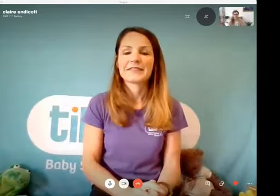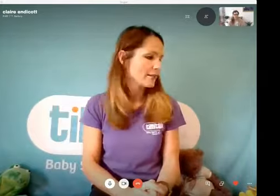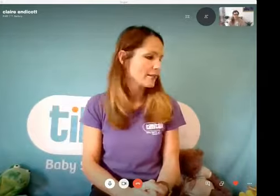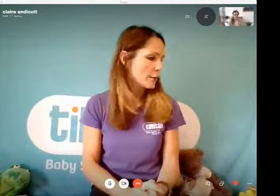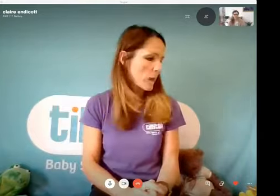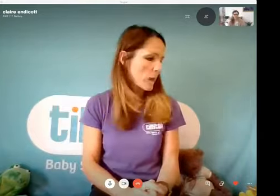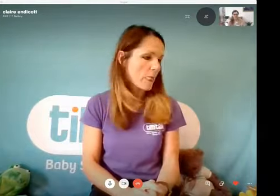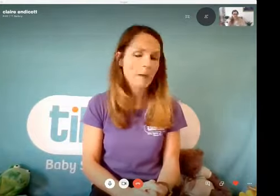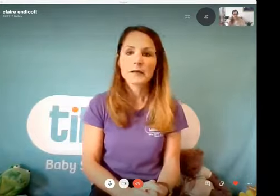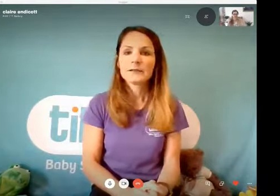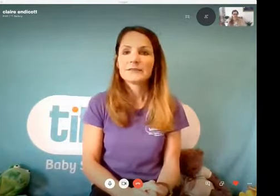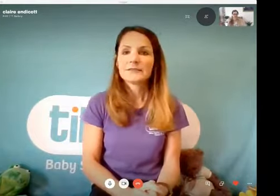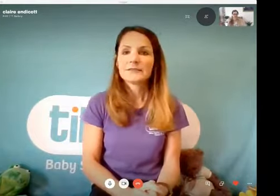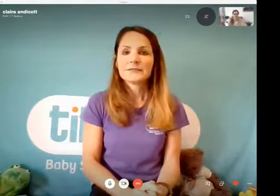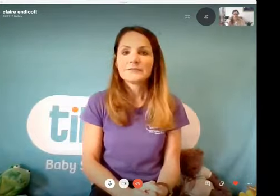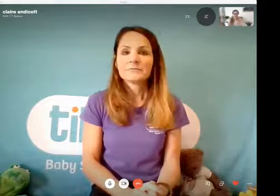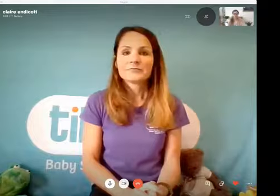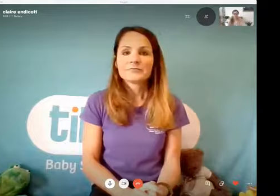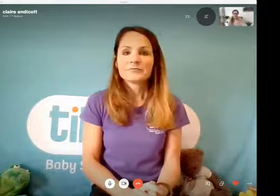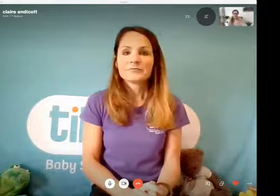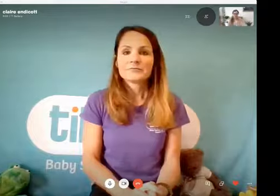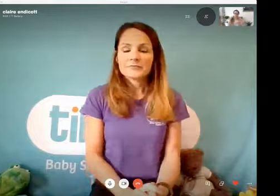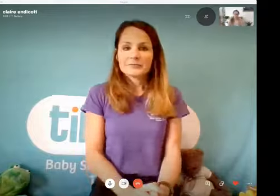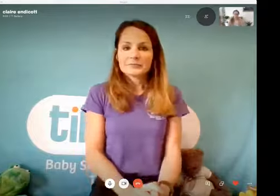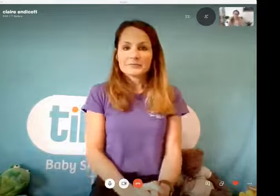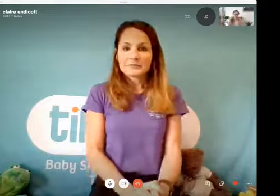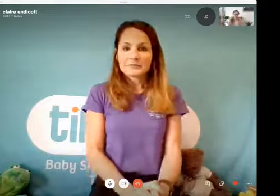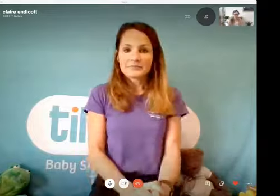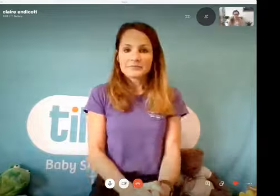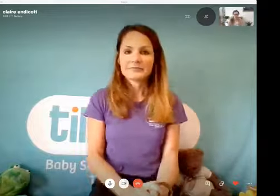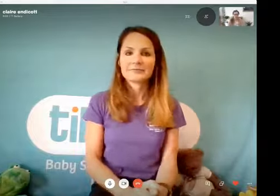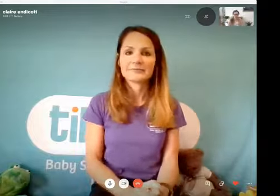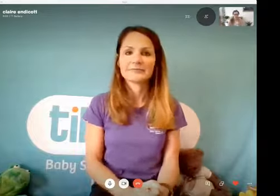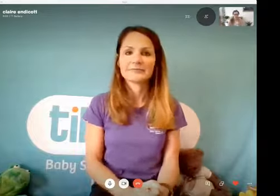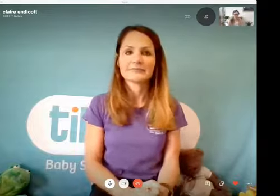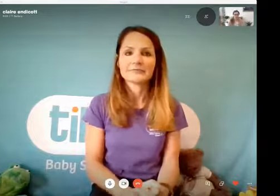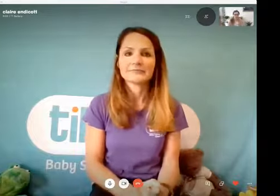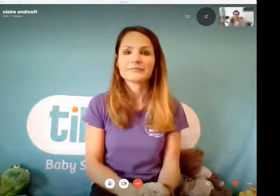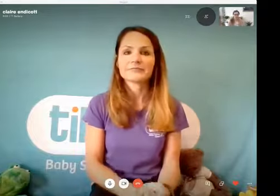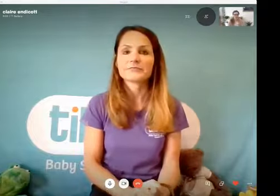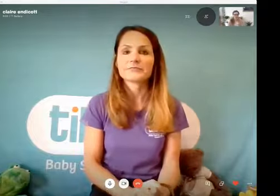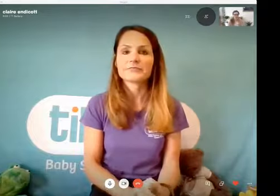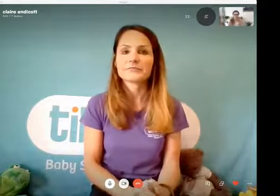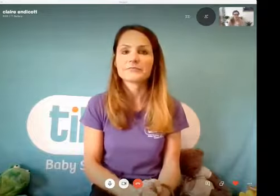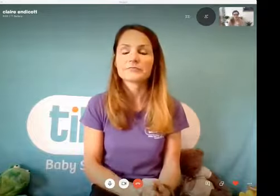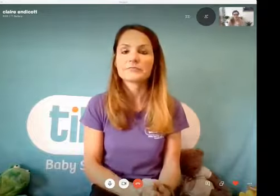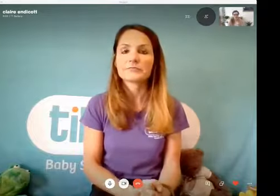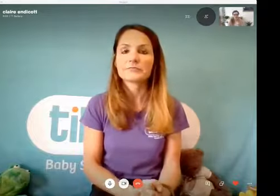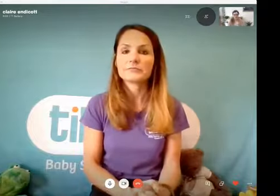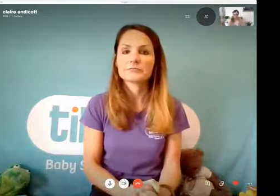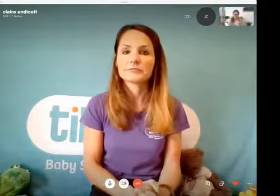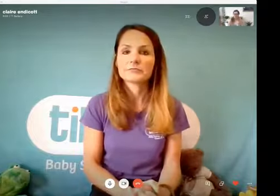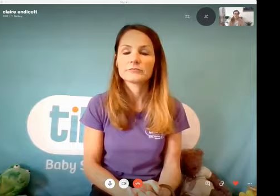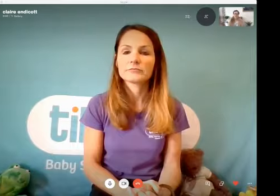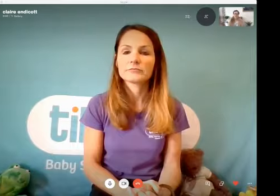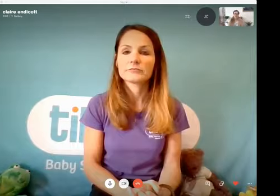Thank you, Faye. So, good morning, everyone. Today we've got a live class with Claire Endicott from Tiny Talk Baby Signing. She's just going to